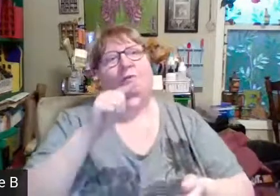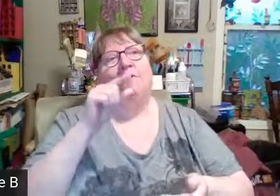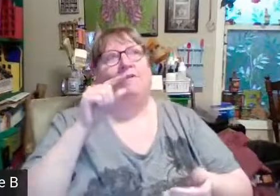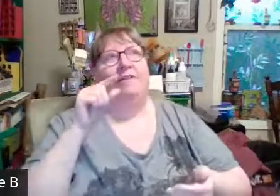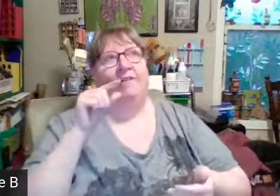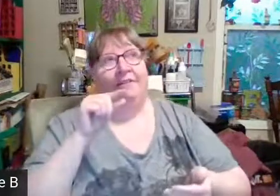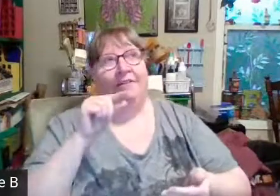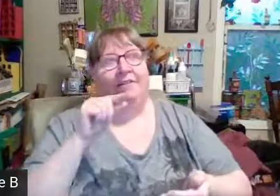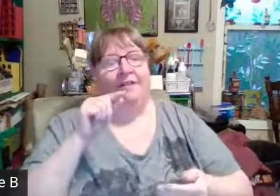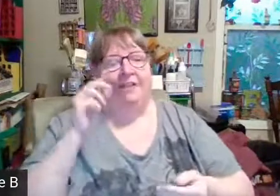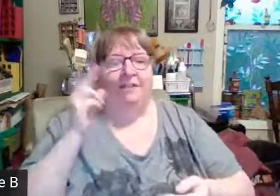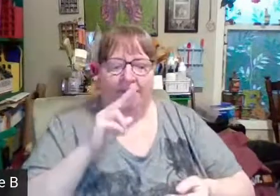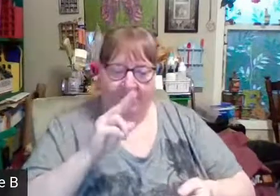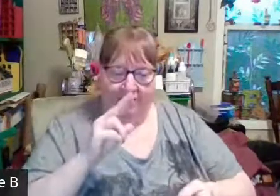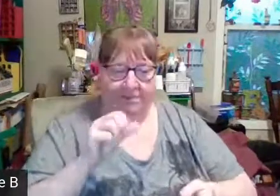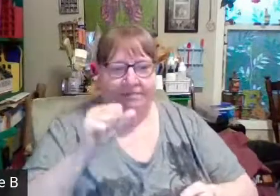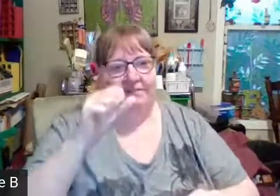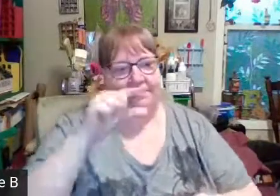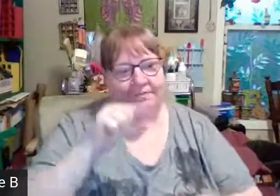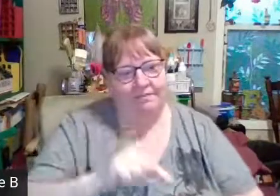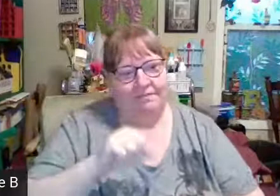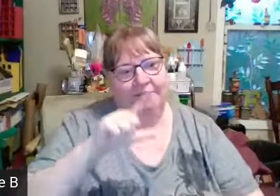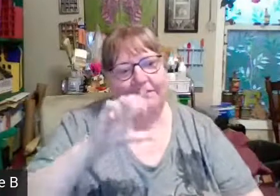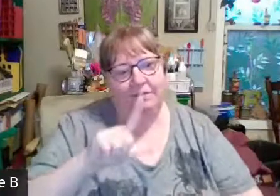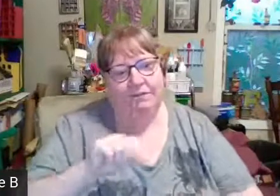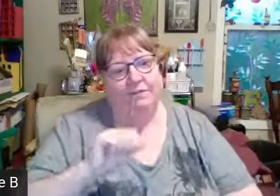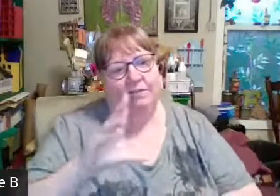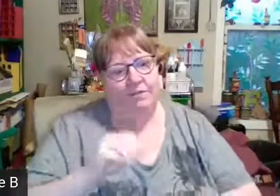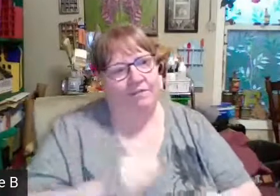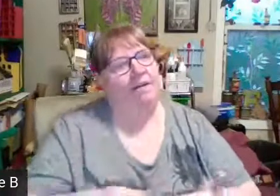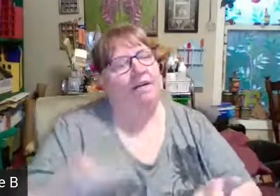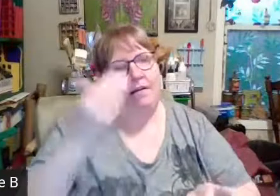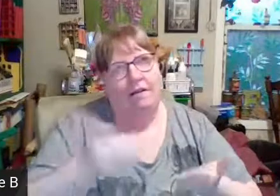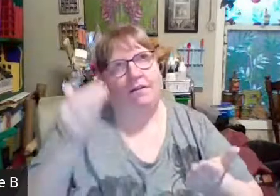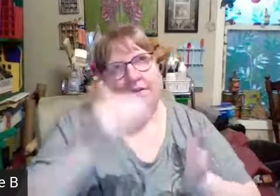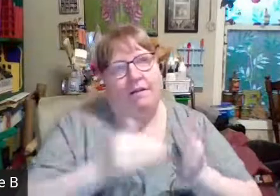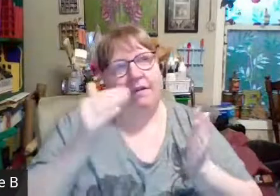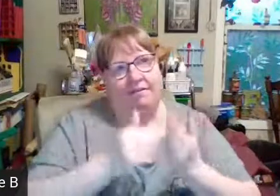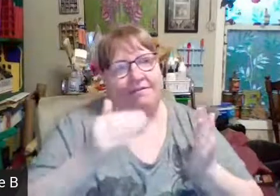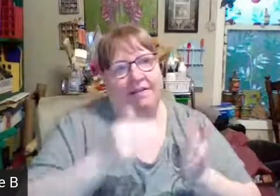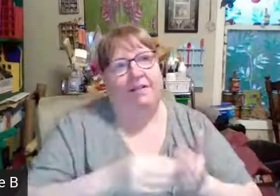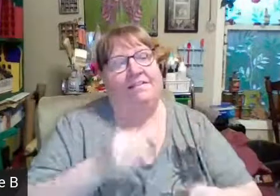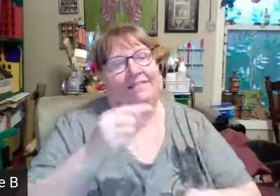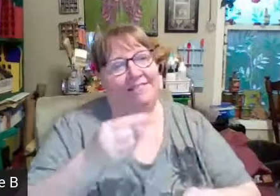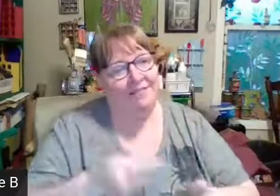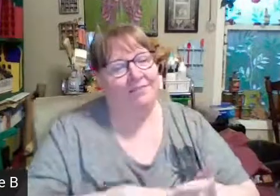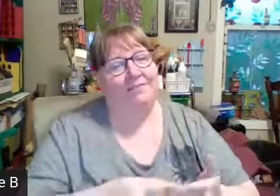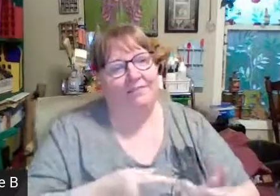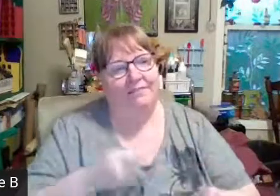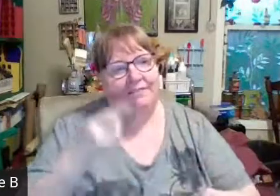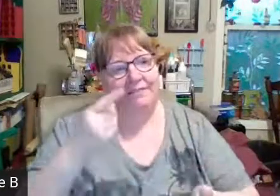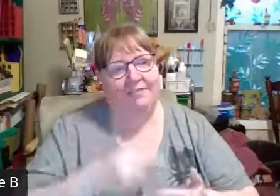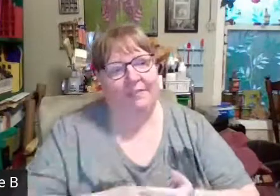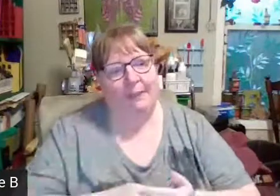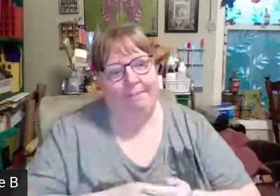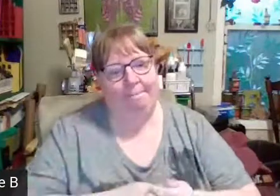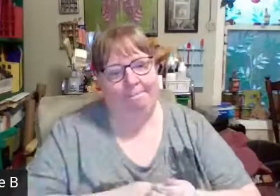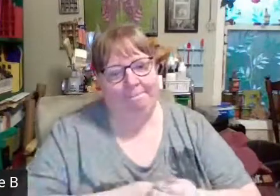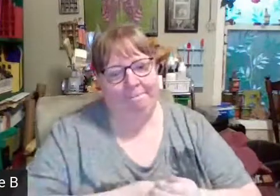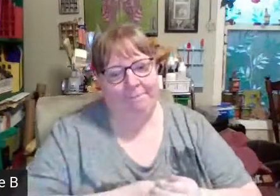a day on a good day. And so that's something you definitely want to keep on